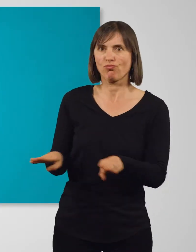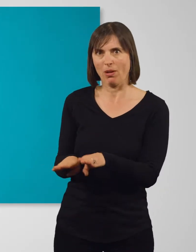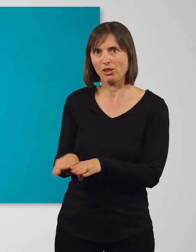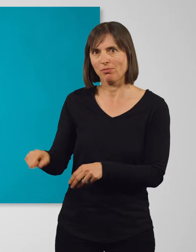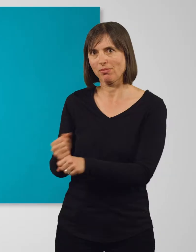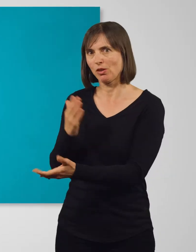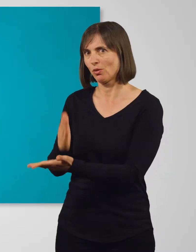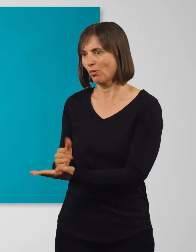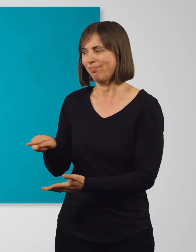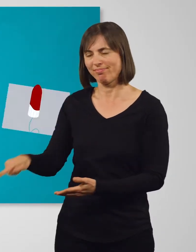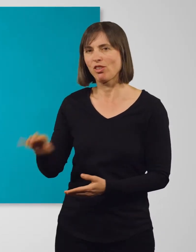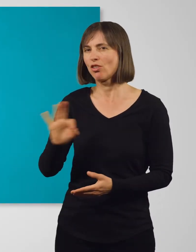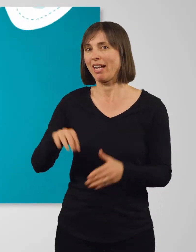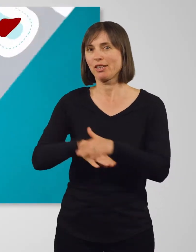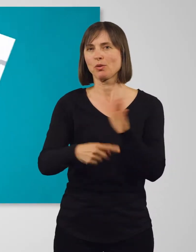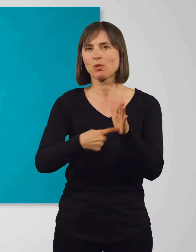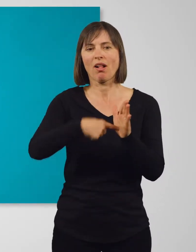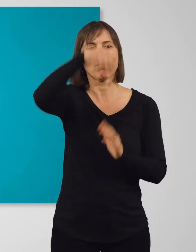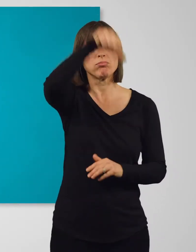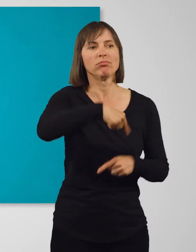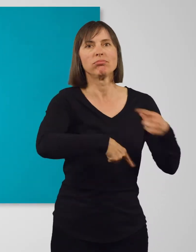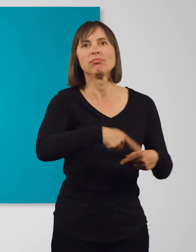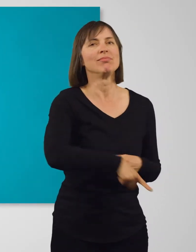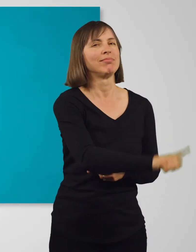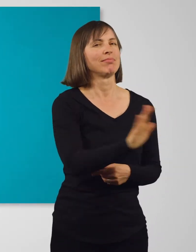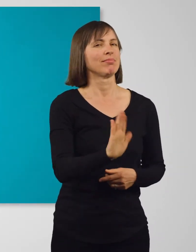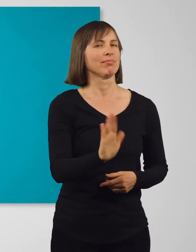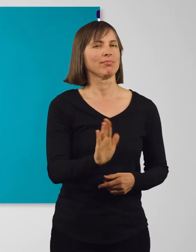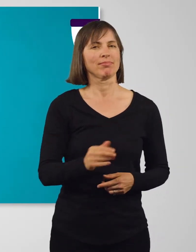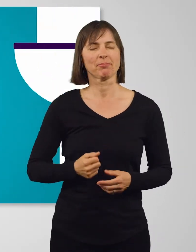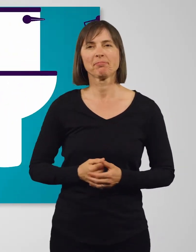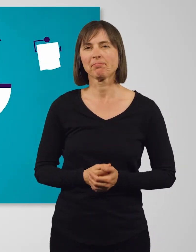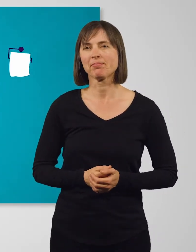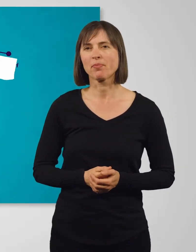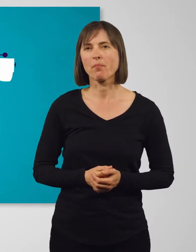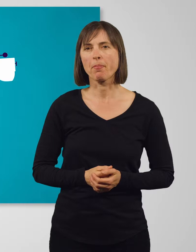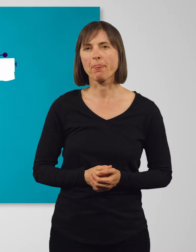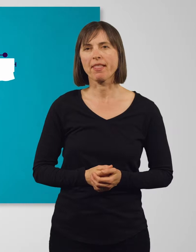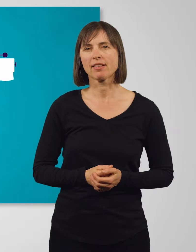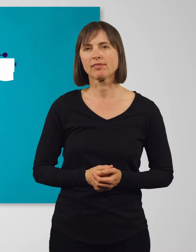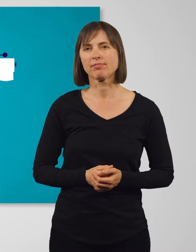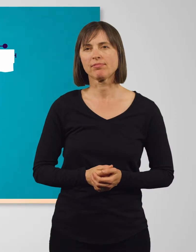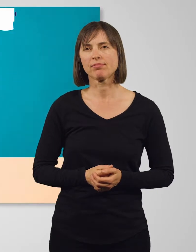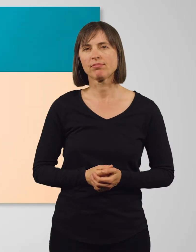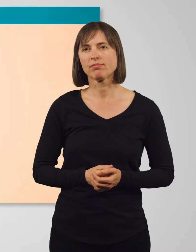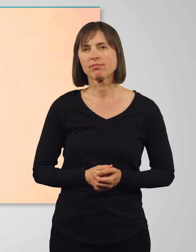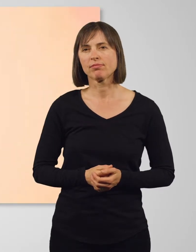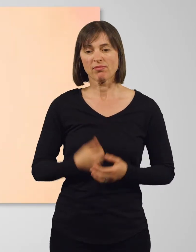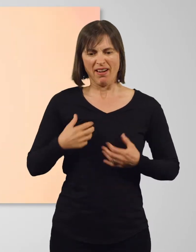Both pads and tampons must be thrown into the bin after each use. You should never try to flush them down the toilet. What can you do when